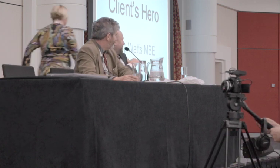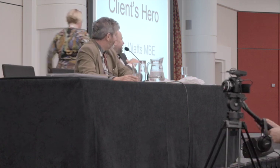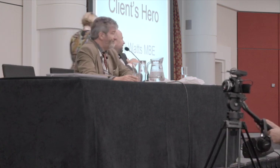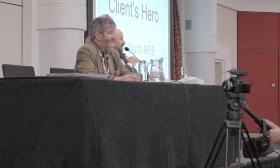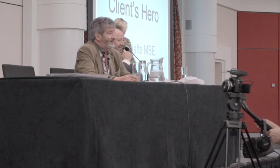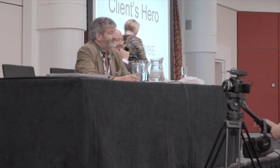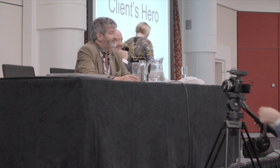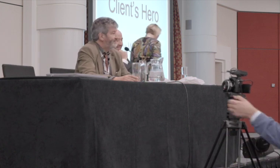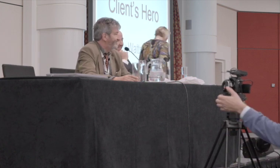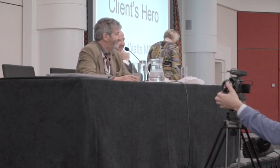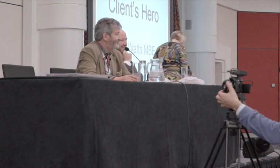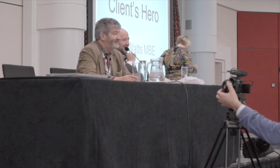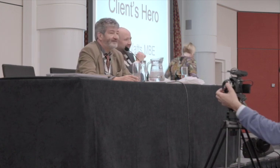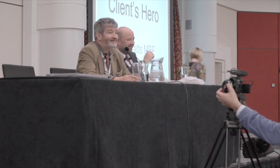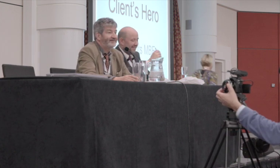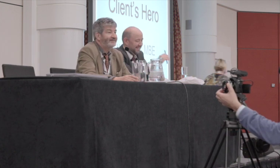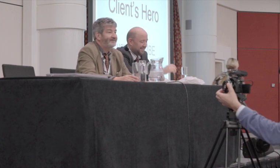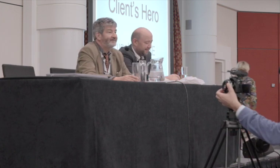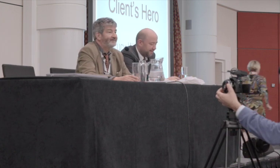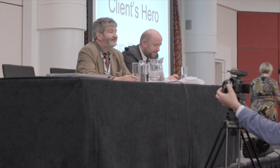No. Ah, there are the roving mics.